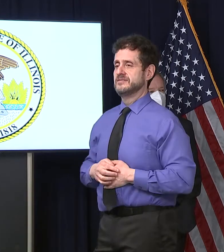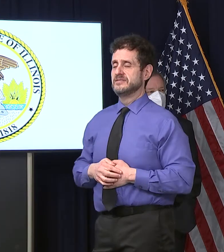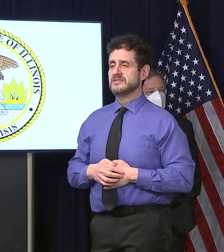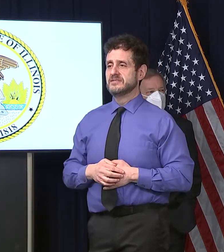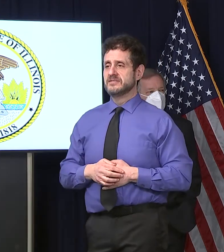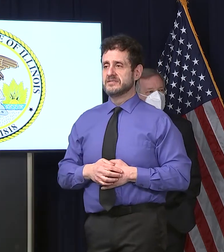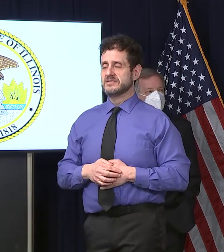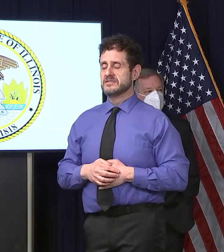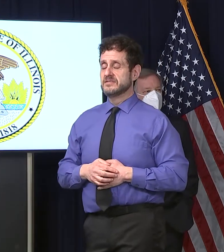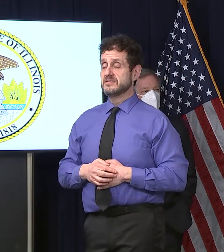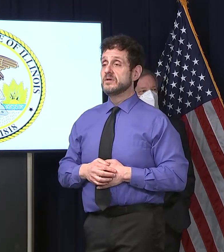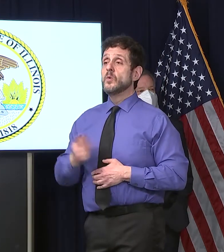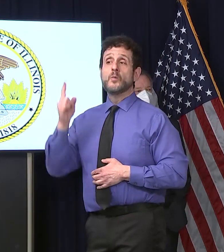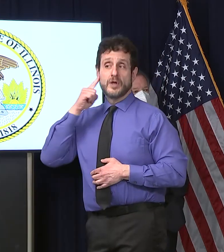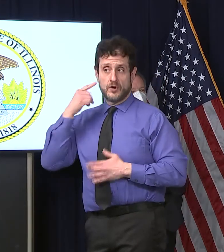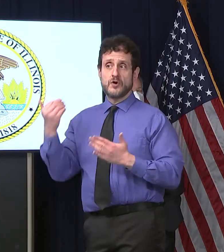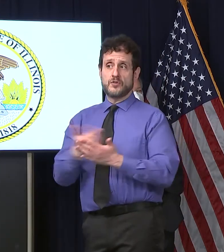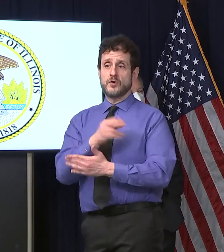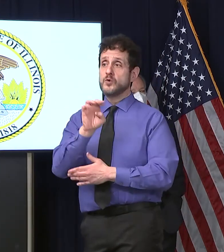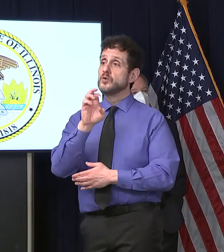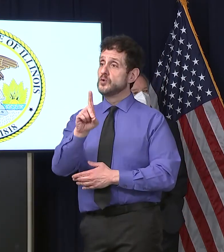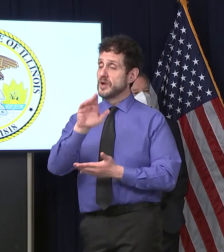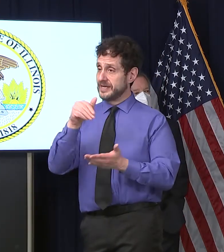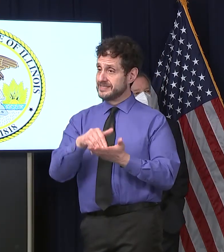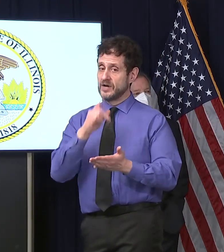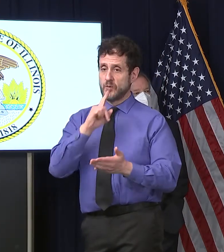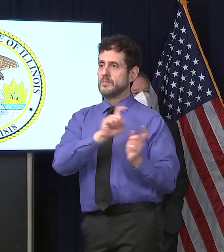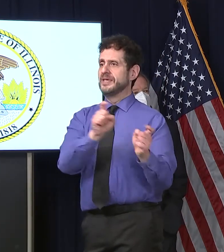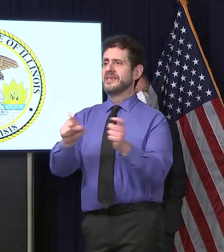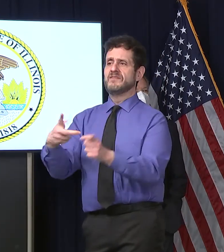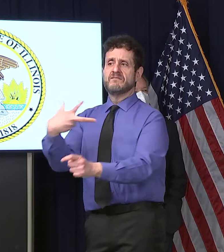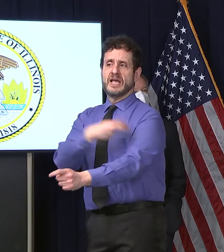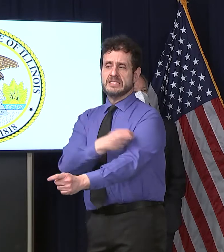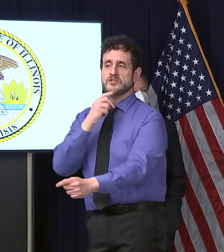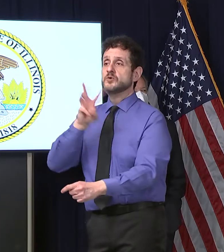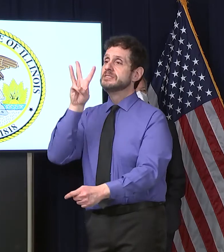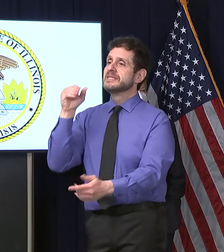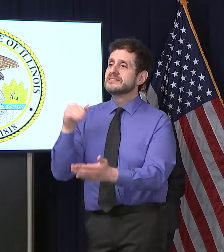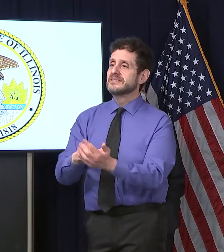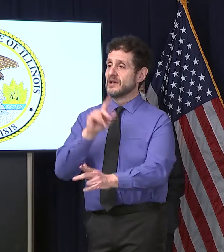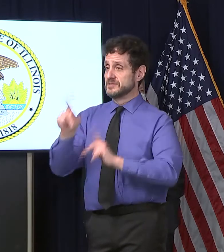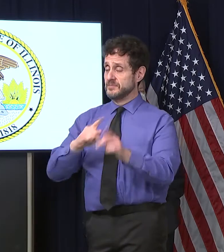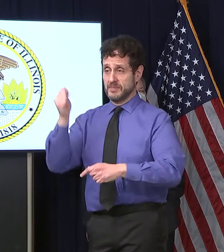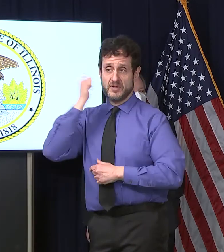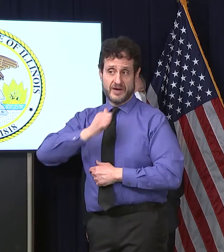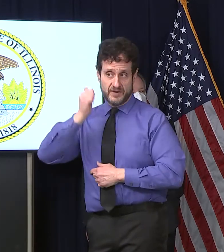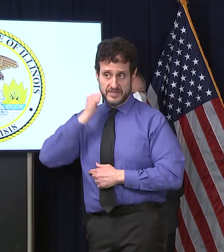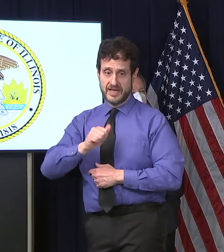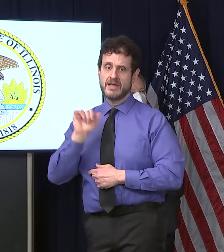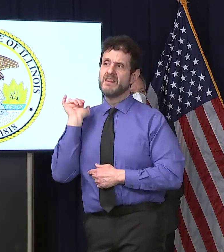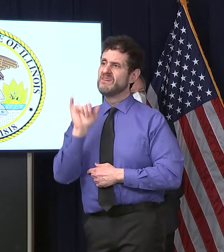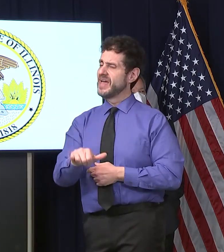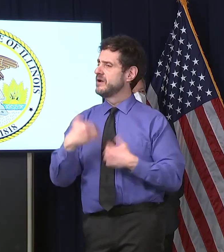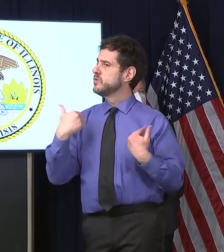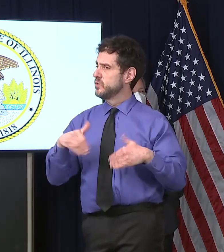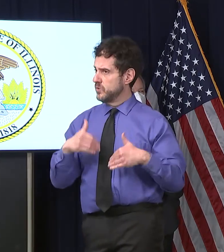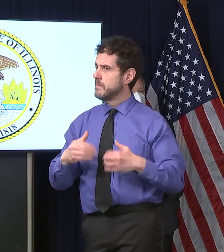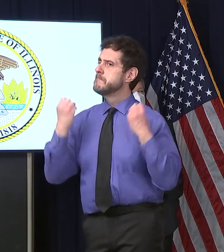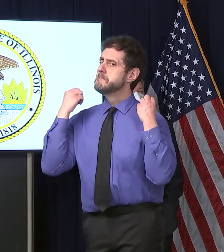new United Center will be vaccinating 6,000 people a day. That is a significant